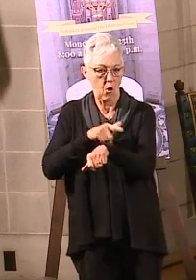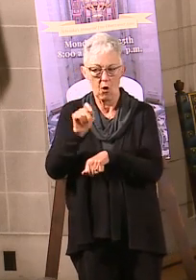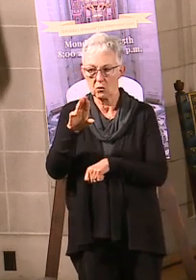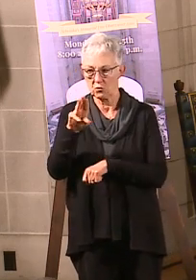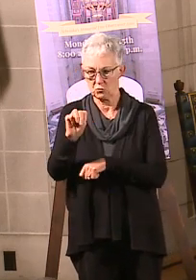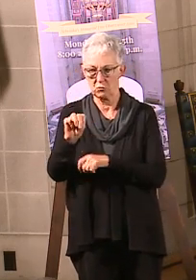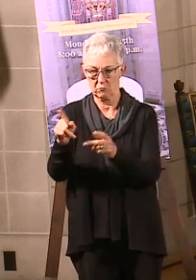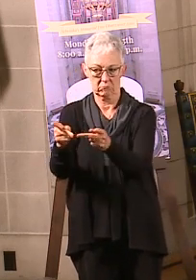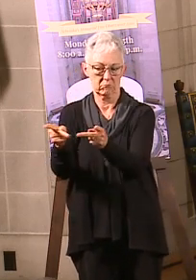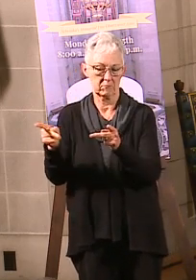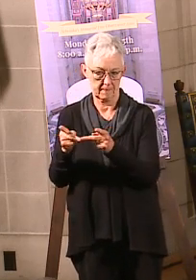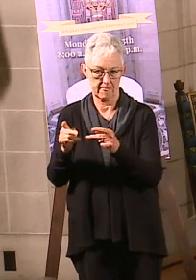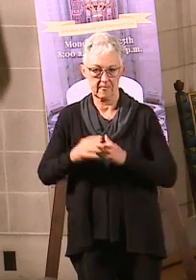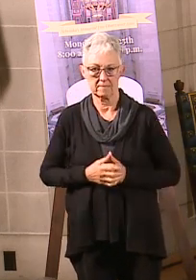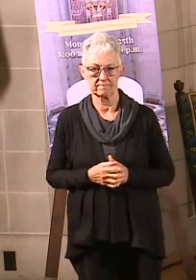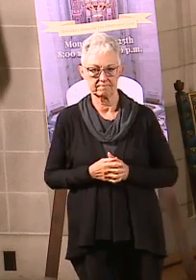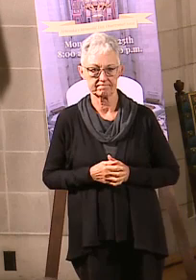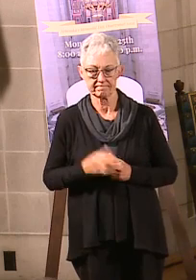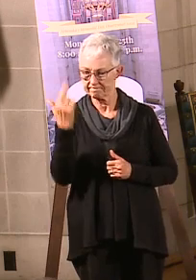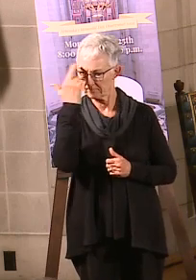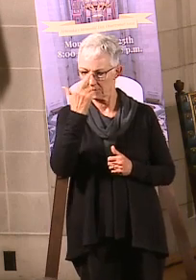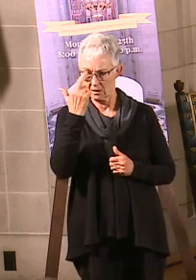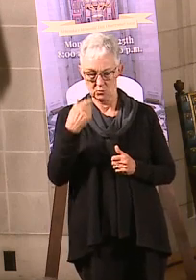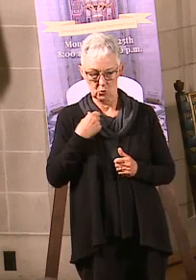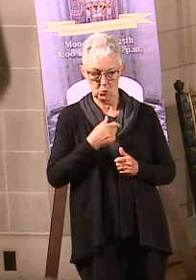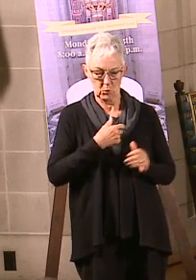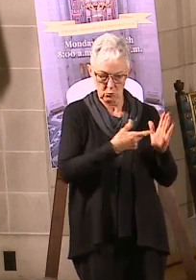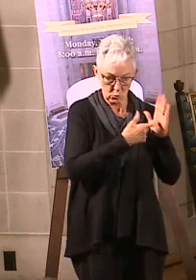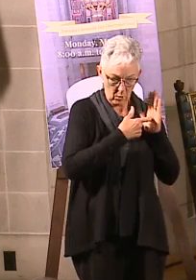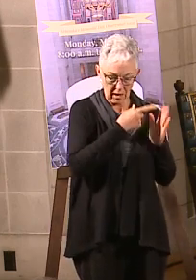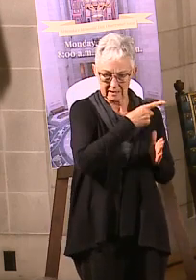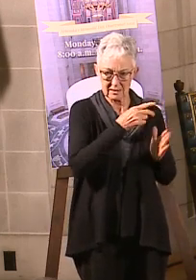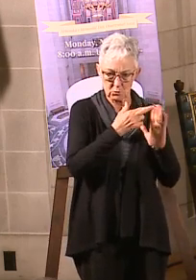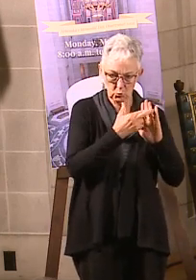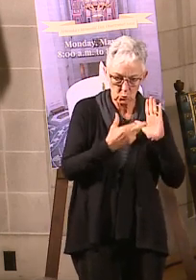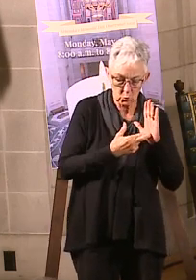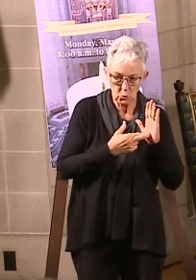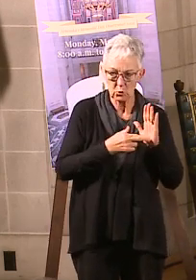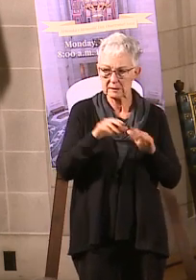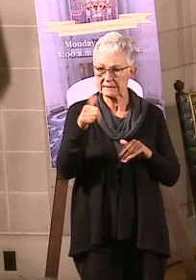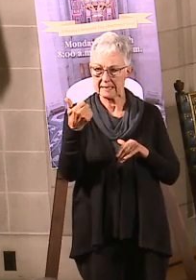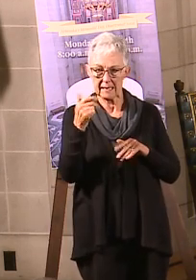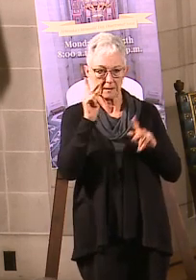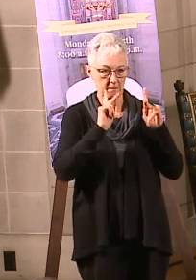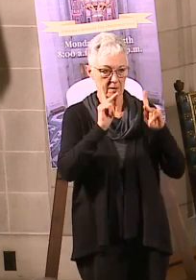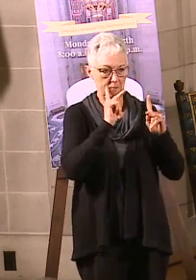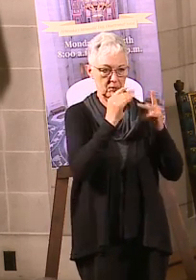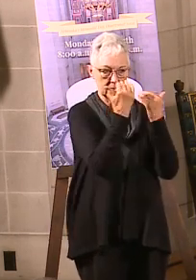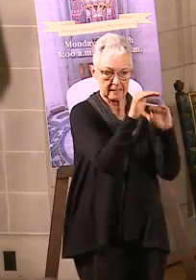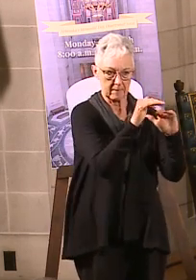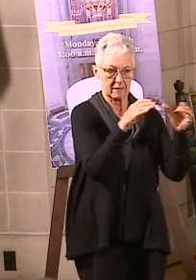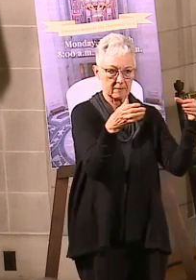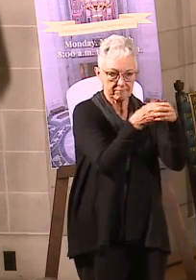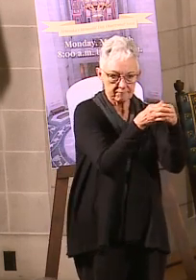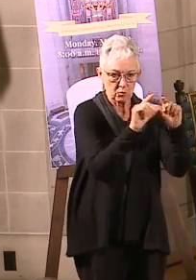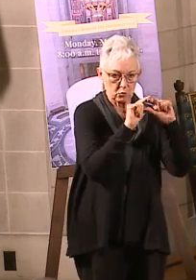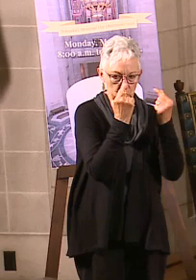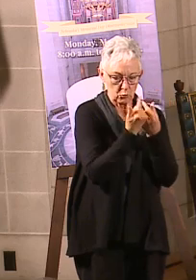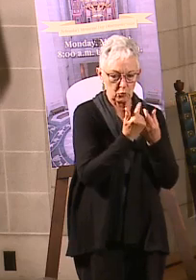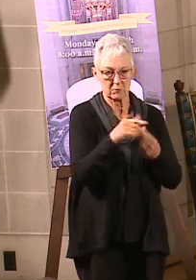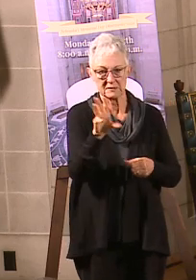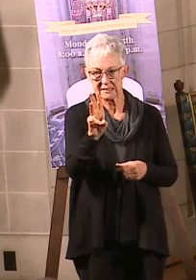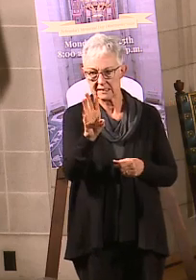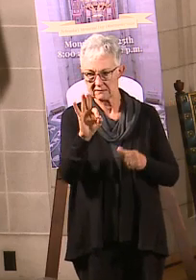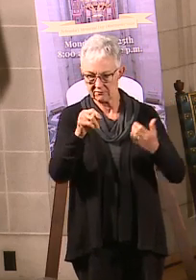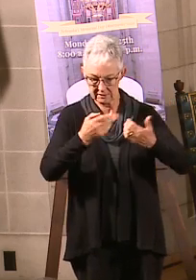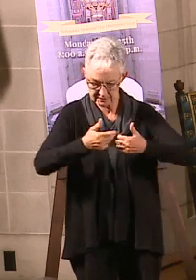Again, the reason we're doing all these rules and all the social distancing, the 10-person rule, the 6 feet distance between people and all that, is to make